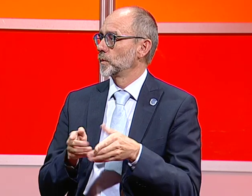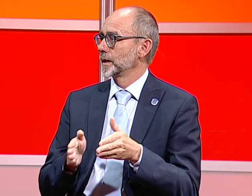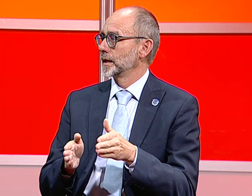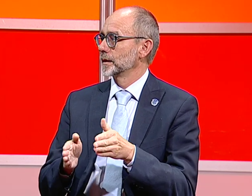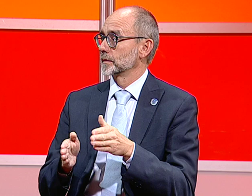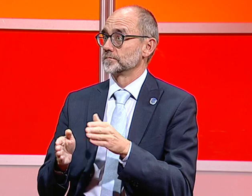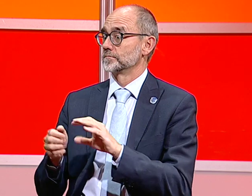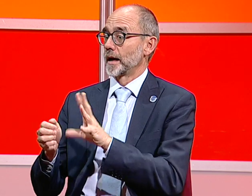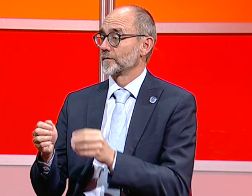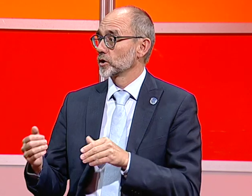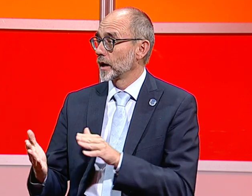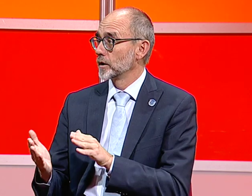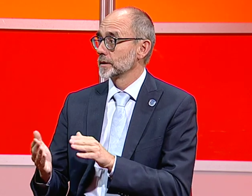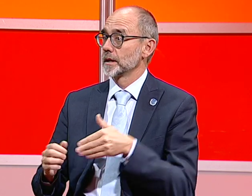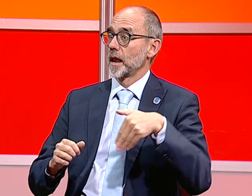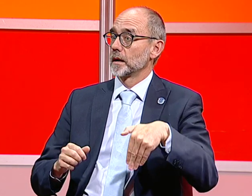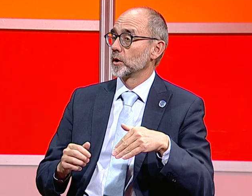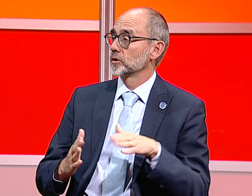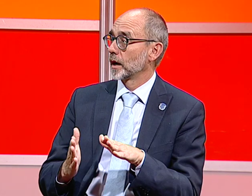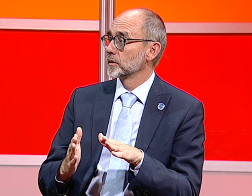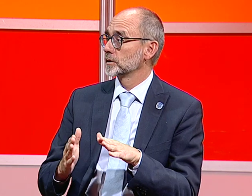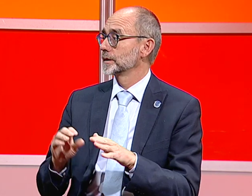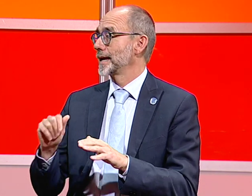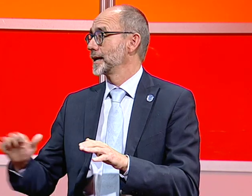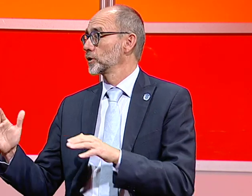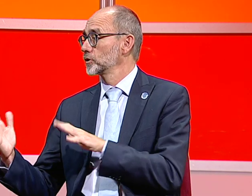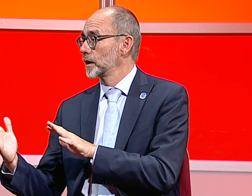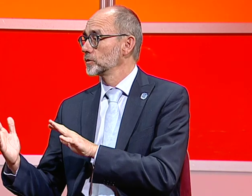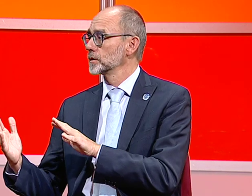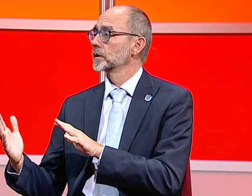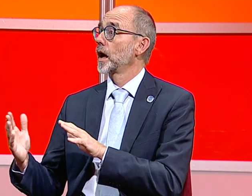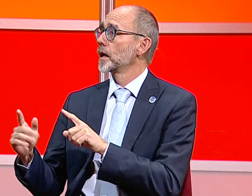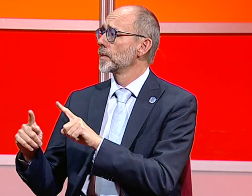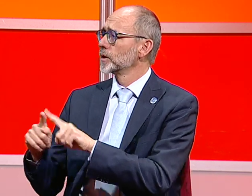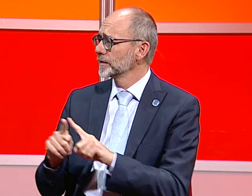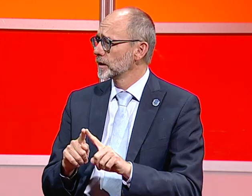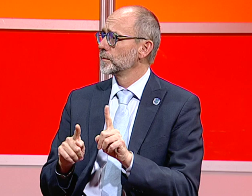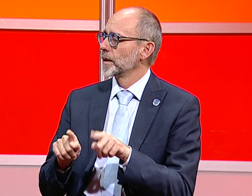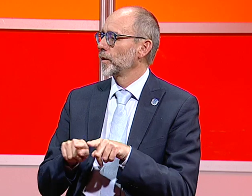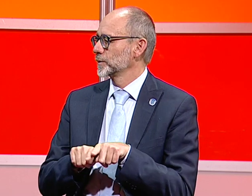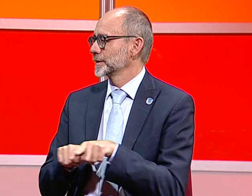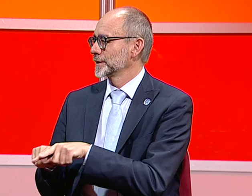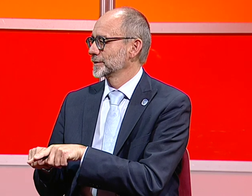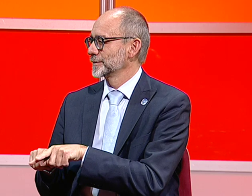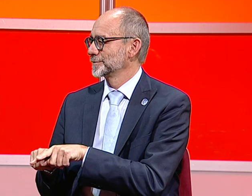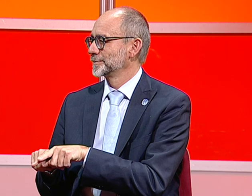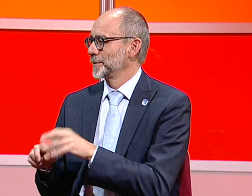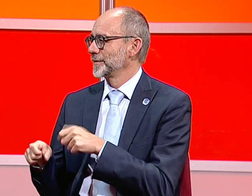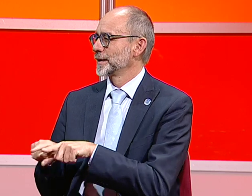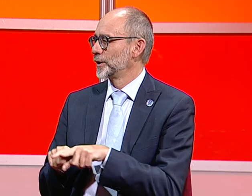board meeting really addresses a variety of issues. You know, there are educational matters that we need